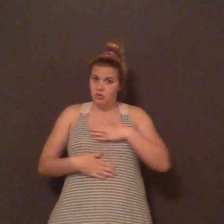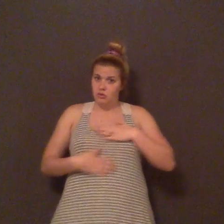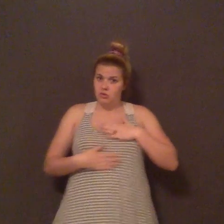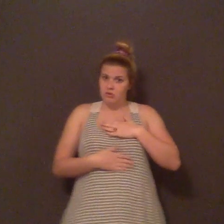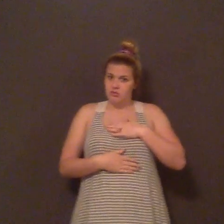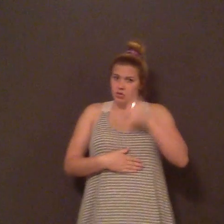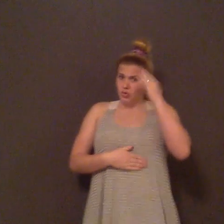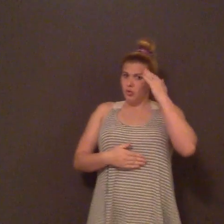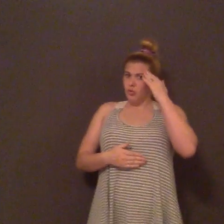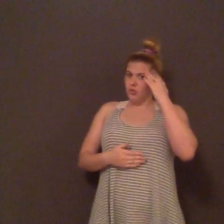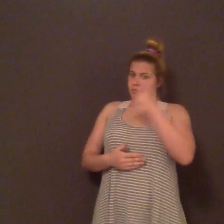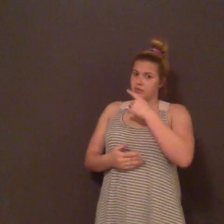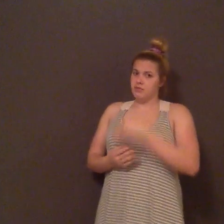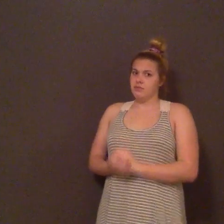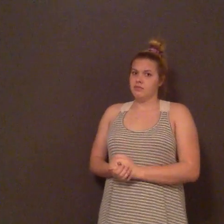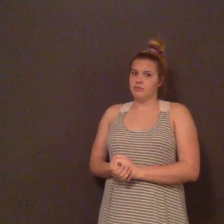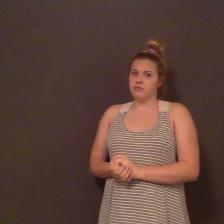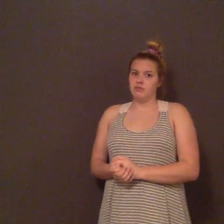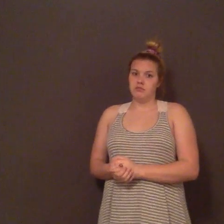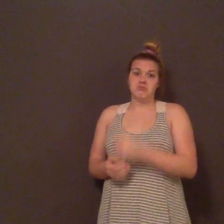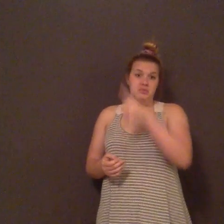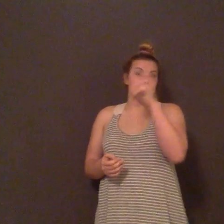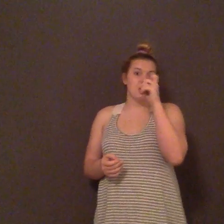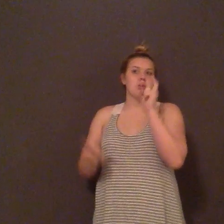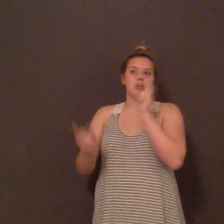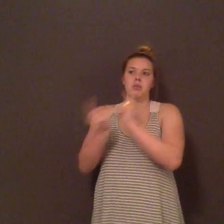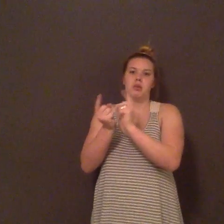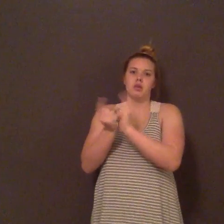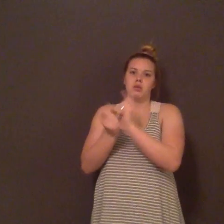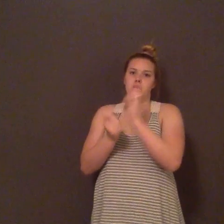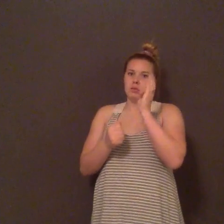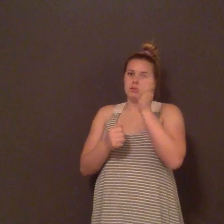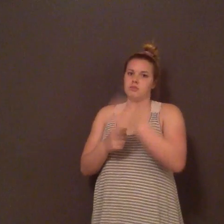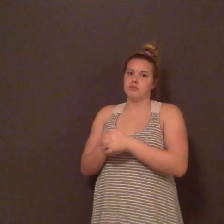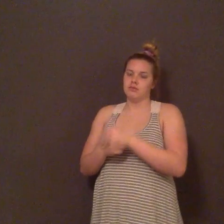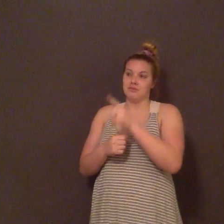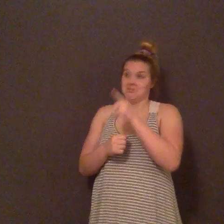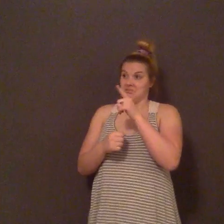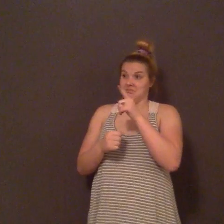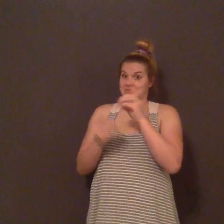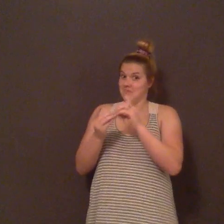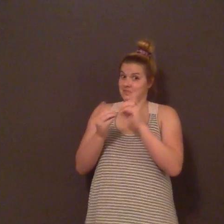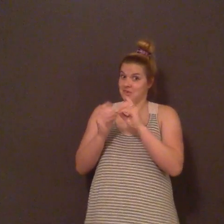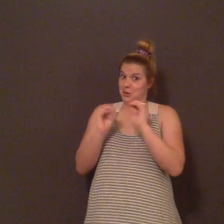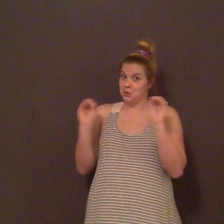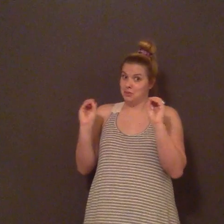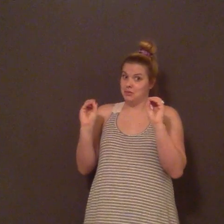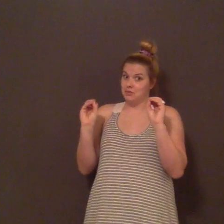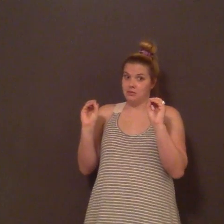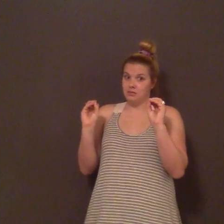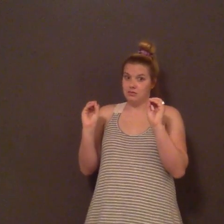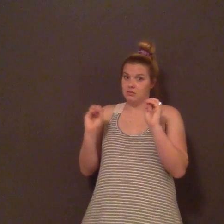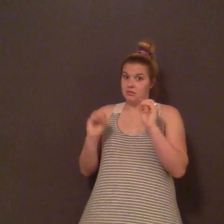him? I was here this summer and I met him. He's available. I won't wait around though. He won't be single for very long.